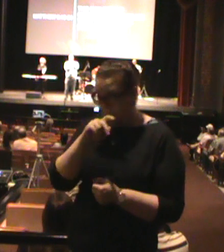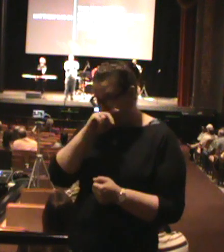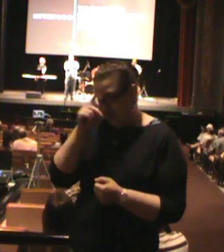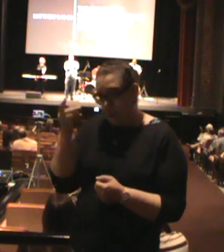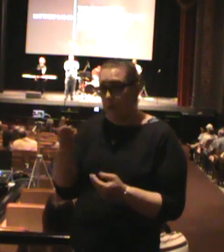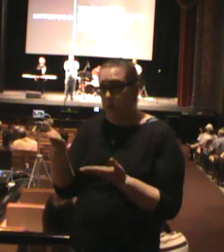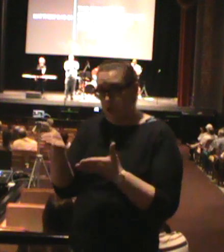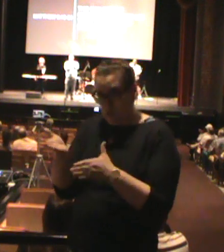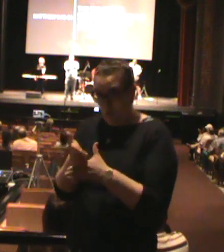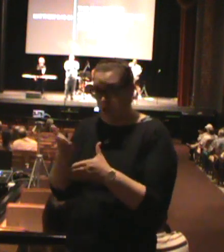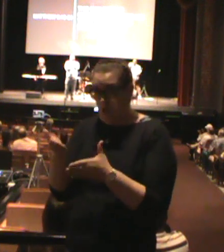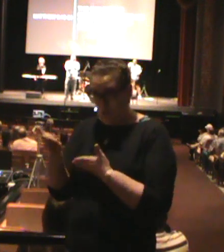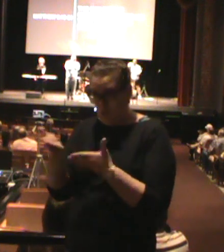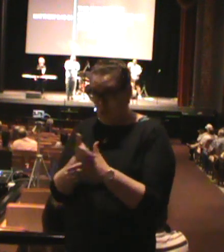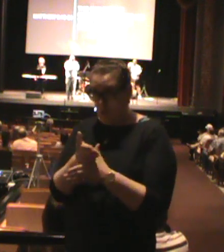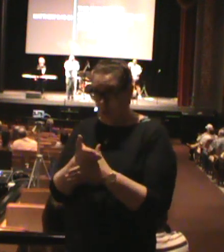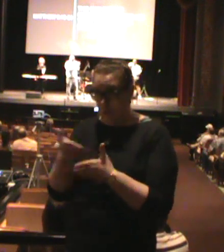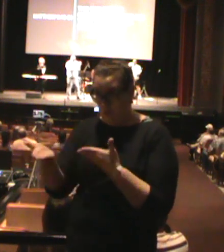New